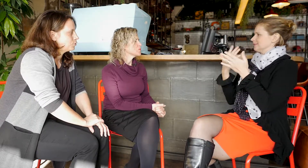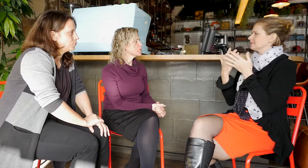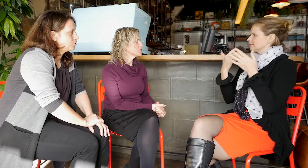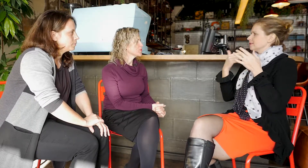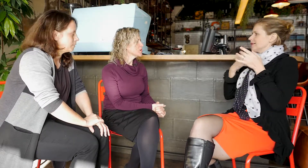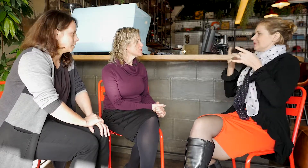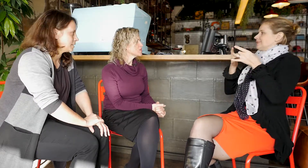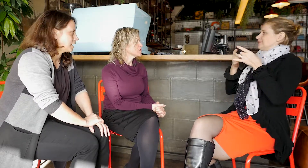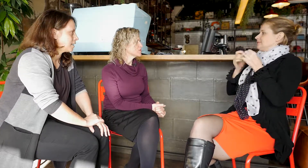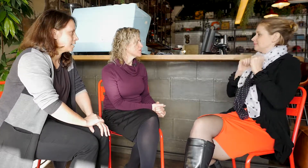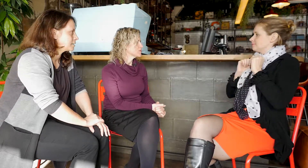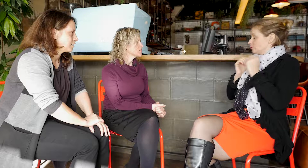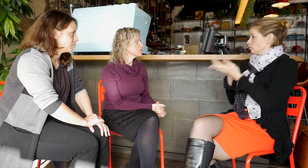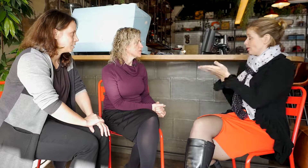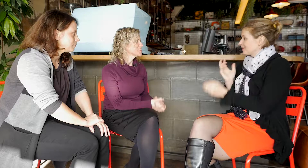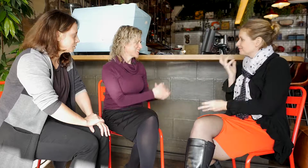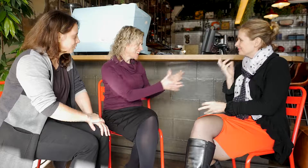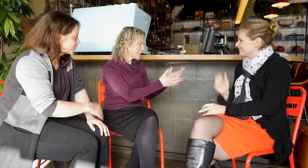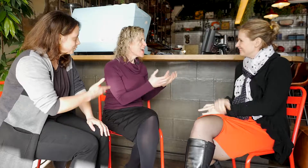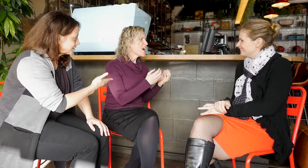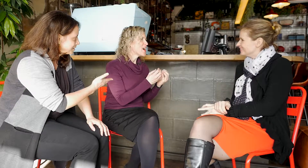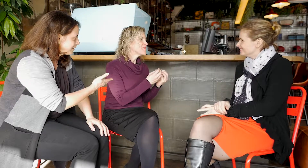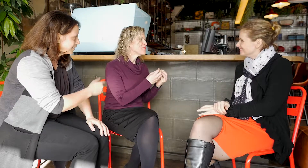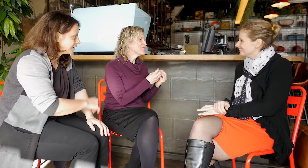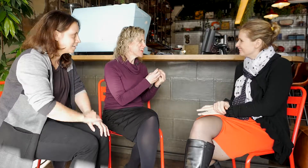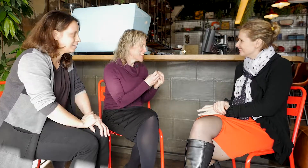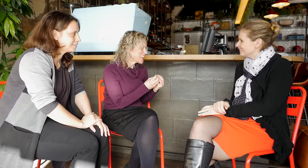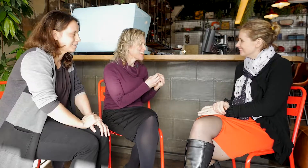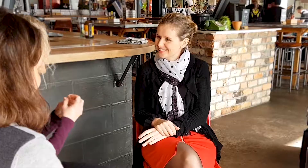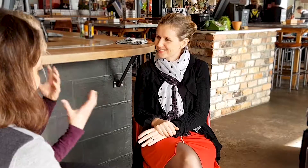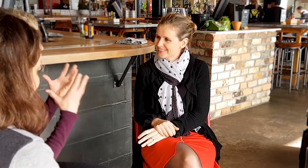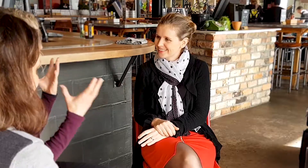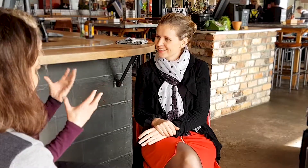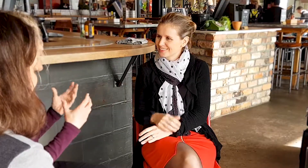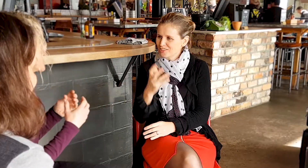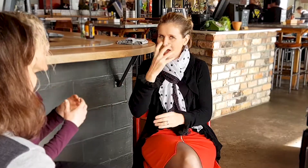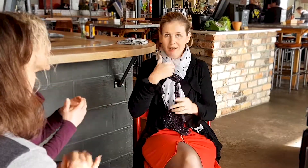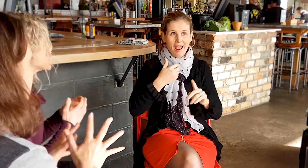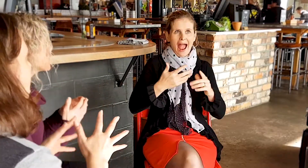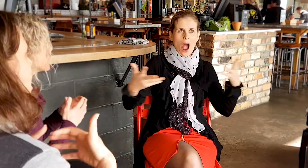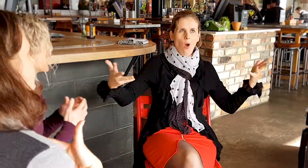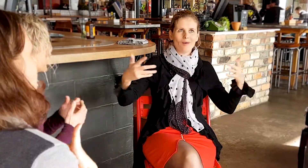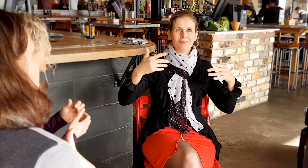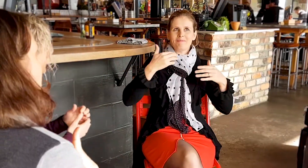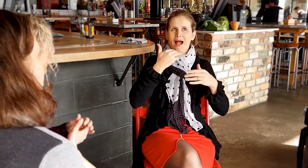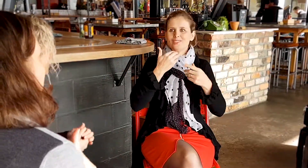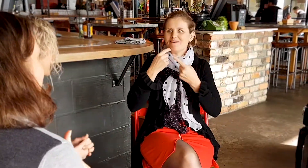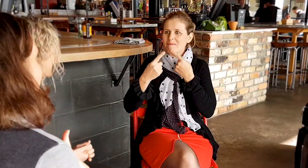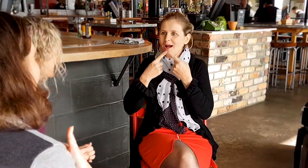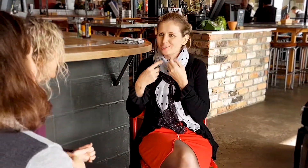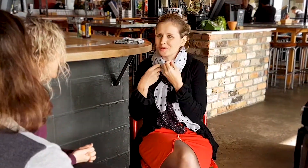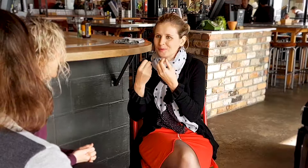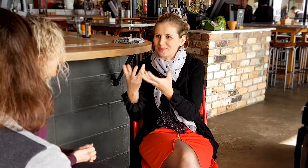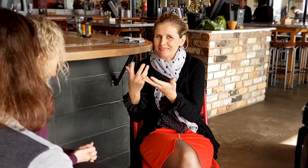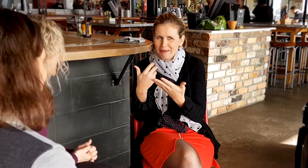So that's how things have been. Sorry, you wanted to say, Ellie? So interesting. So I know, it's like, how